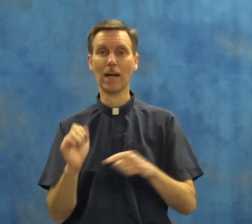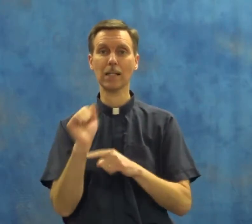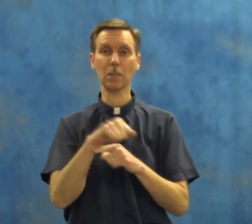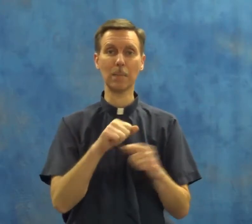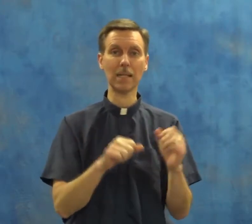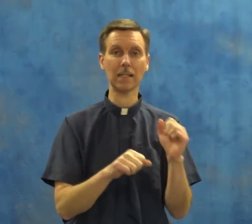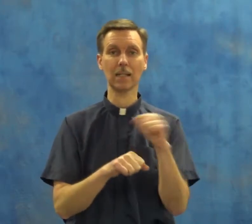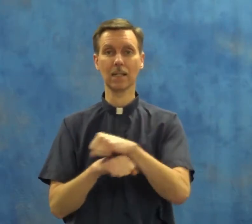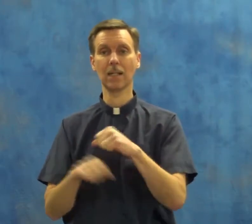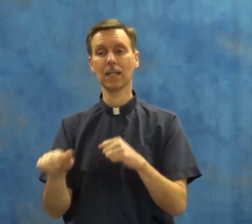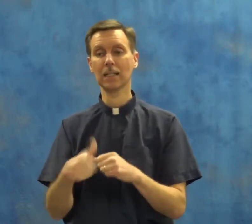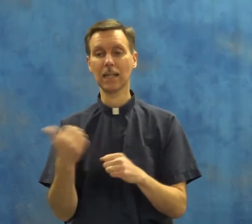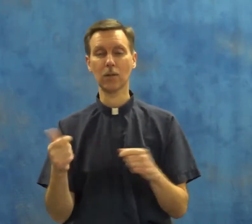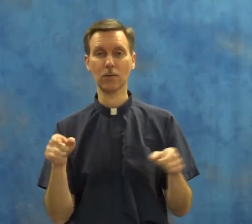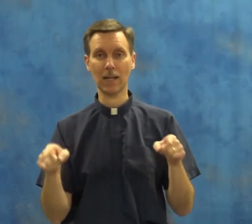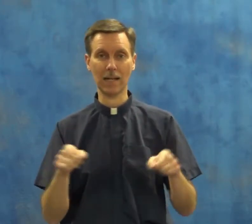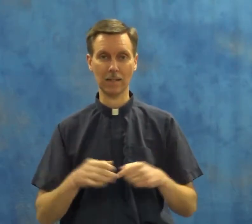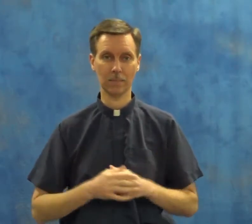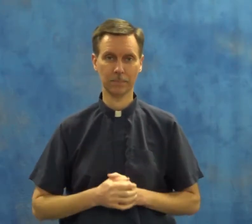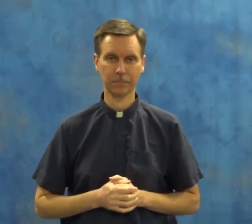to beat the other side.